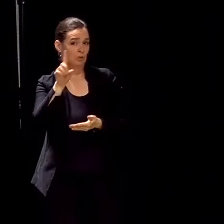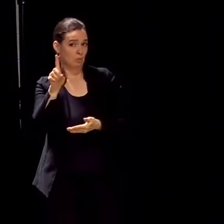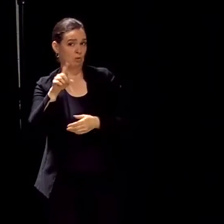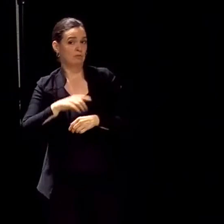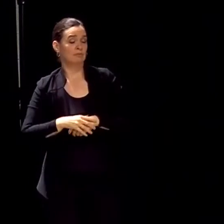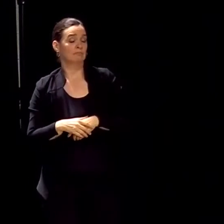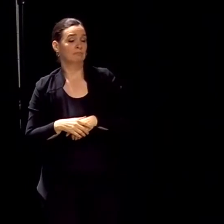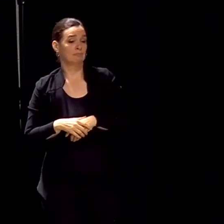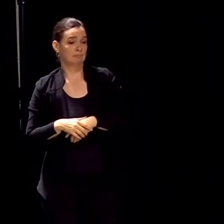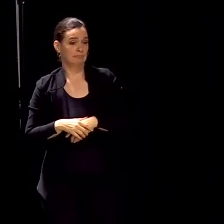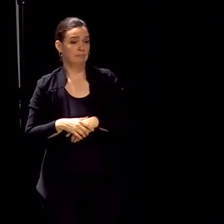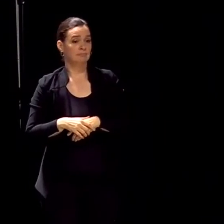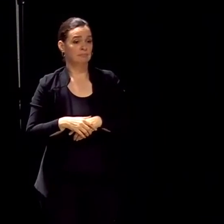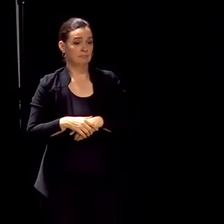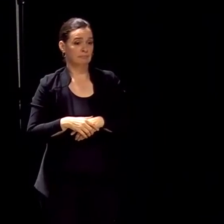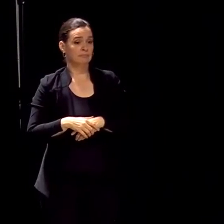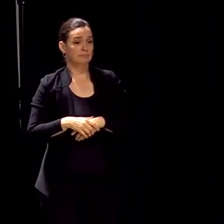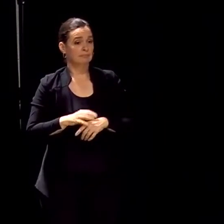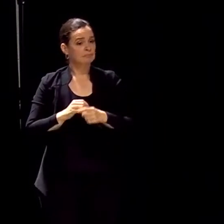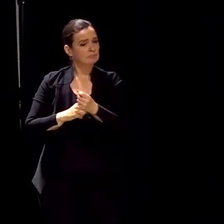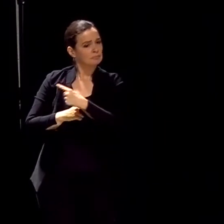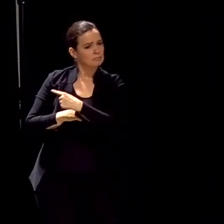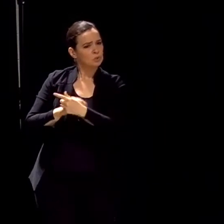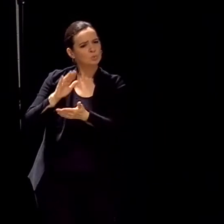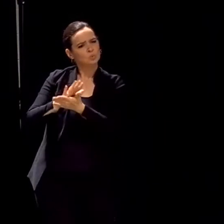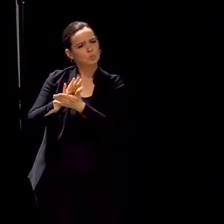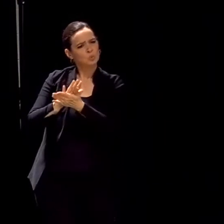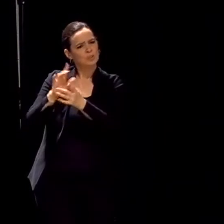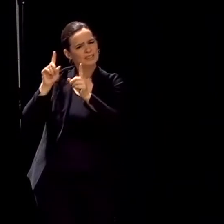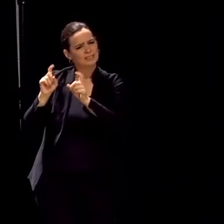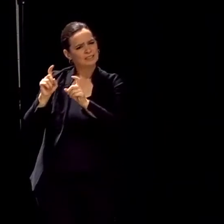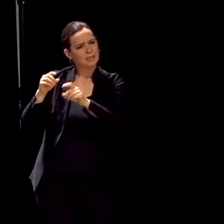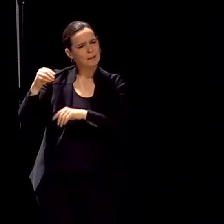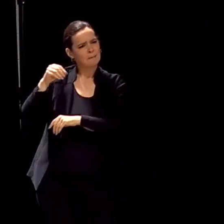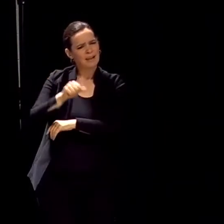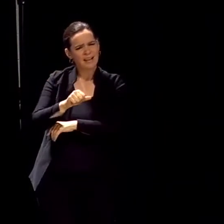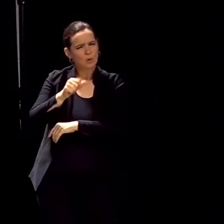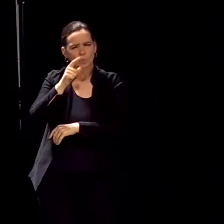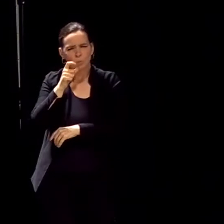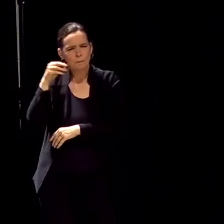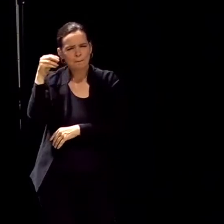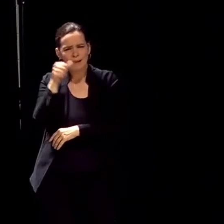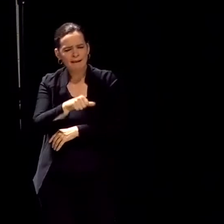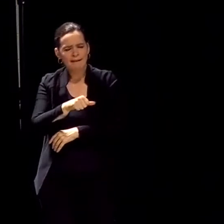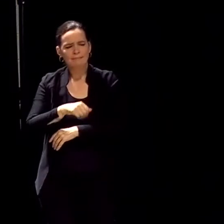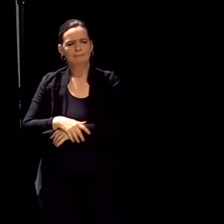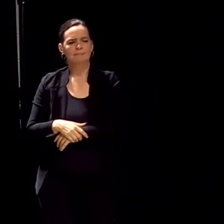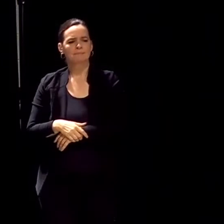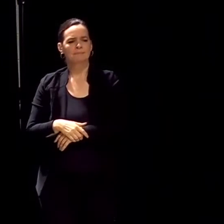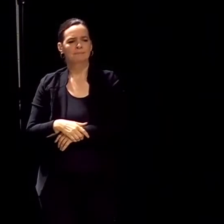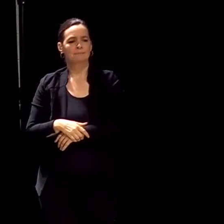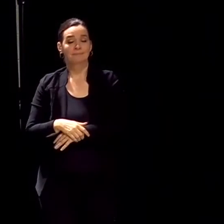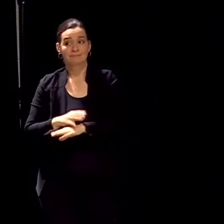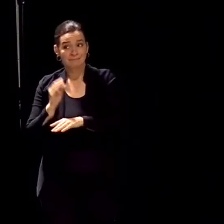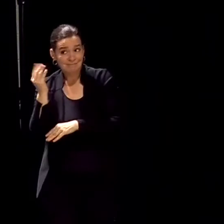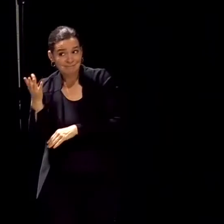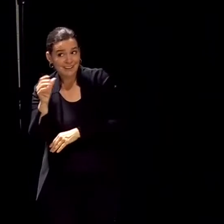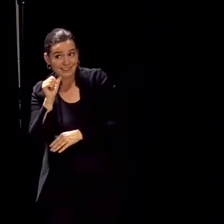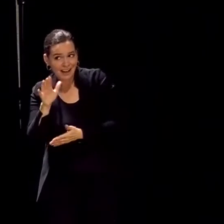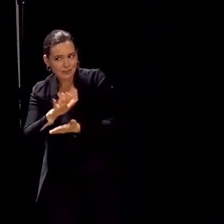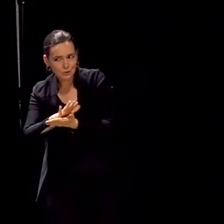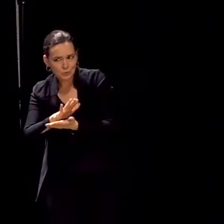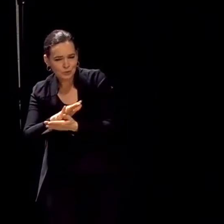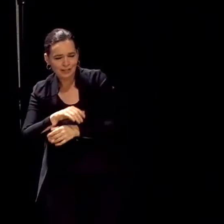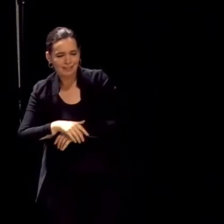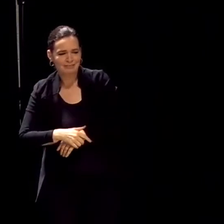The school testing gets paid for by whom? We will, not the schools. Right now, the